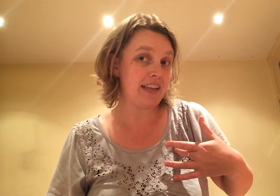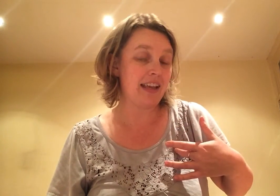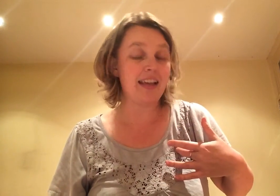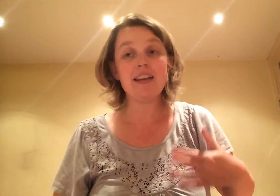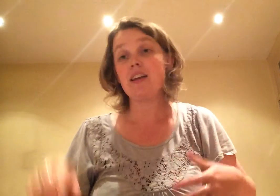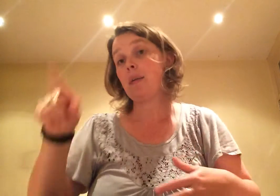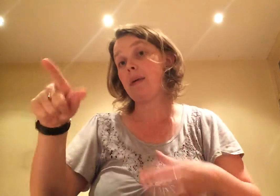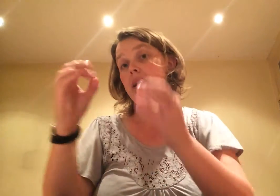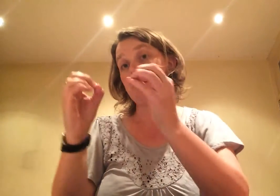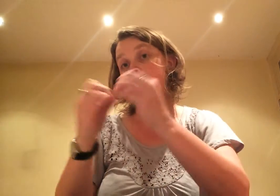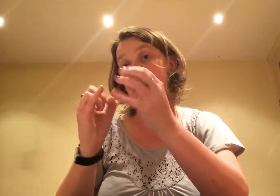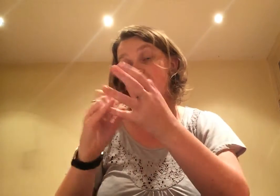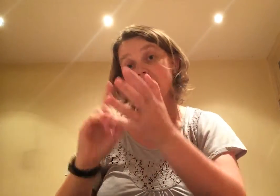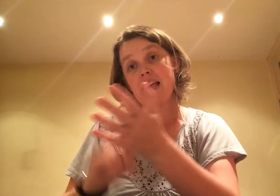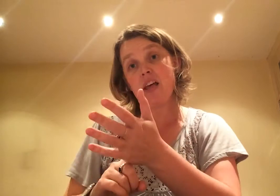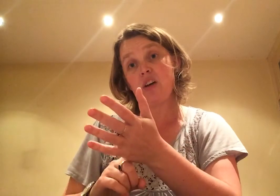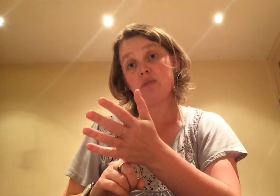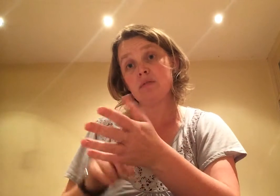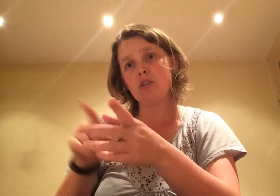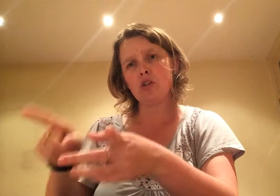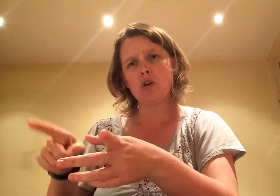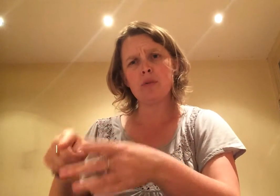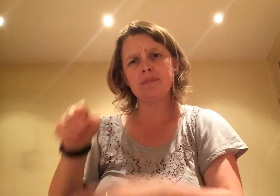Okay, but in BSL you go,